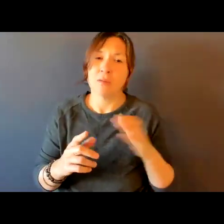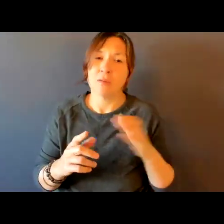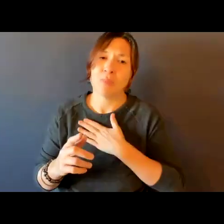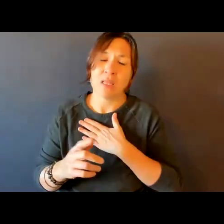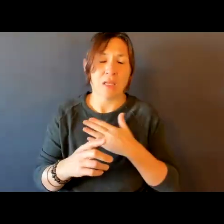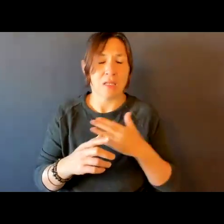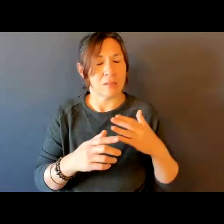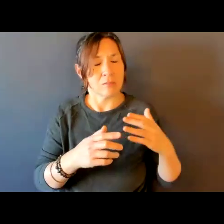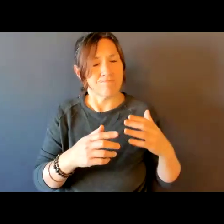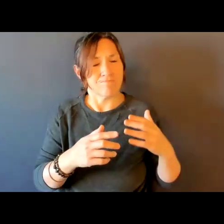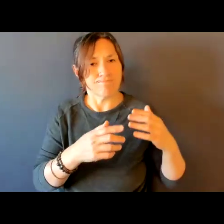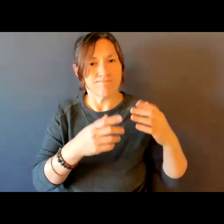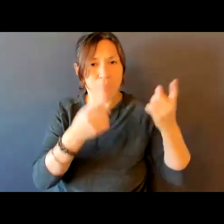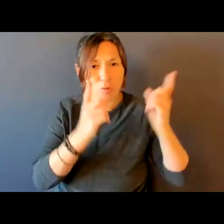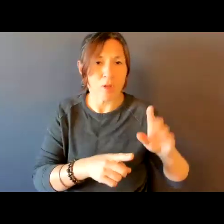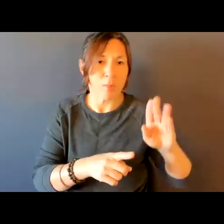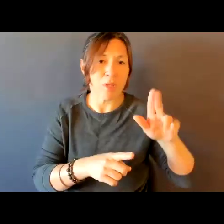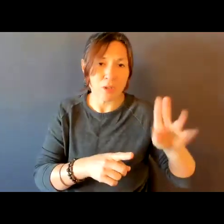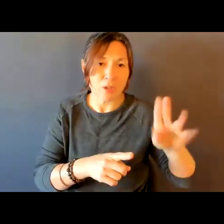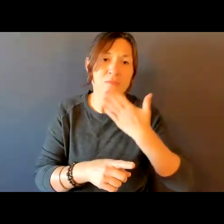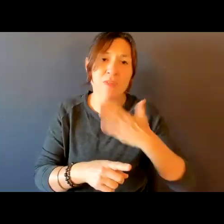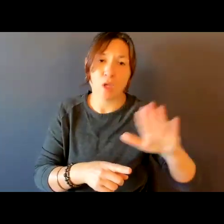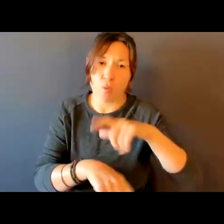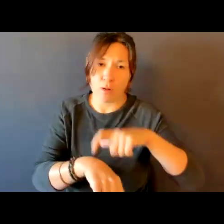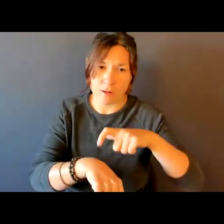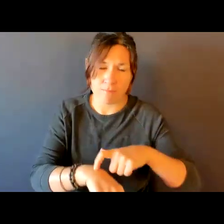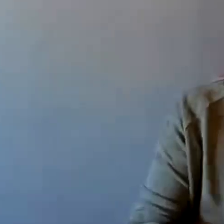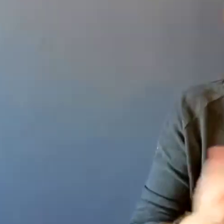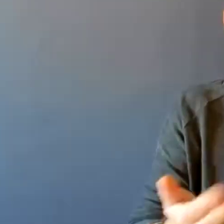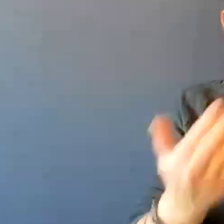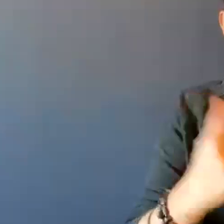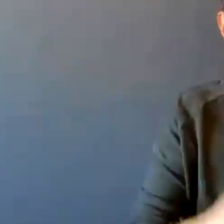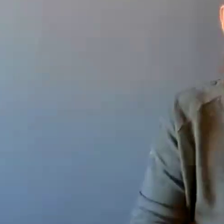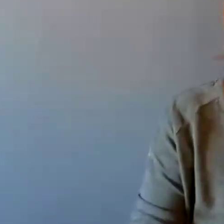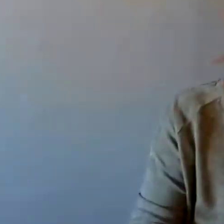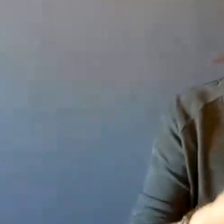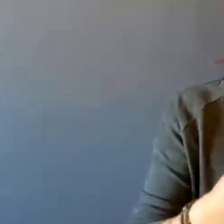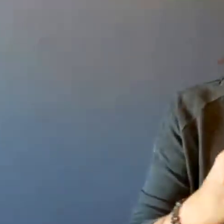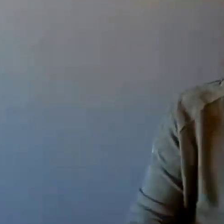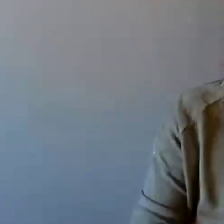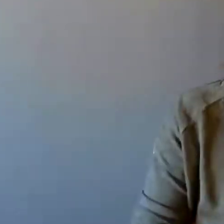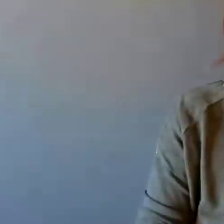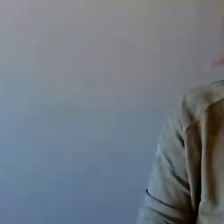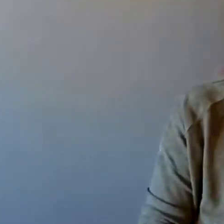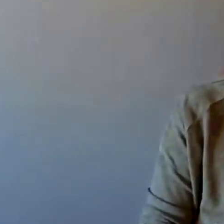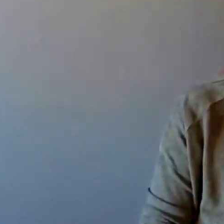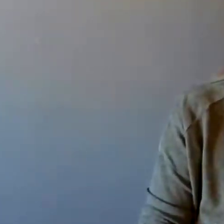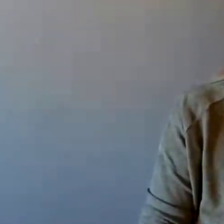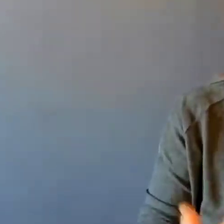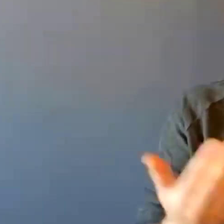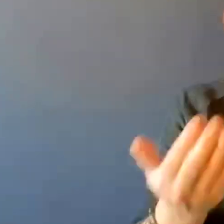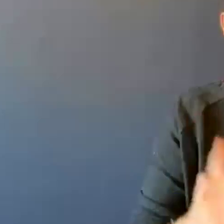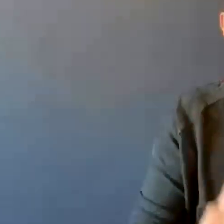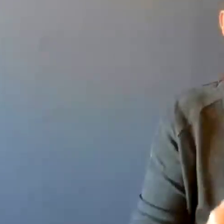you for your time. Thank you very much. Next speaker, Sharon Schmidt, doesn't seem to be in the meeting, so we will go to